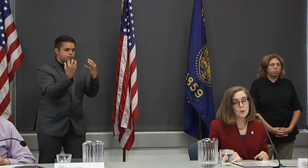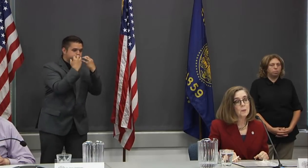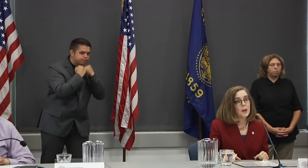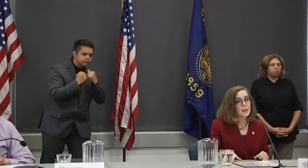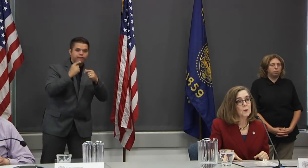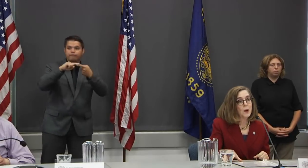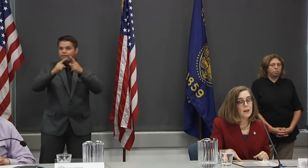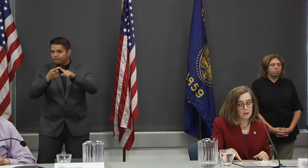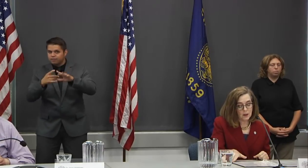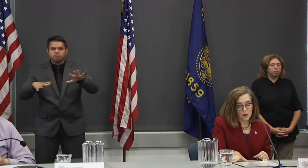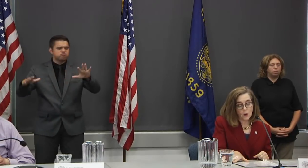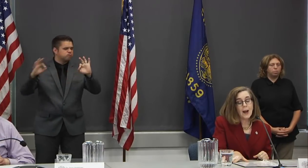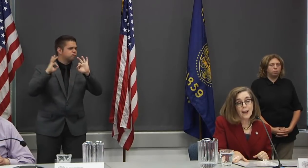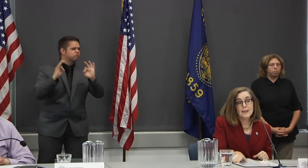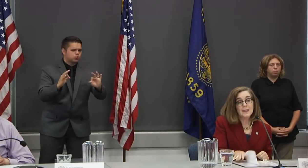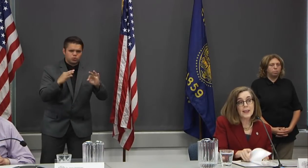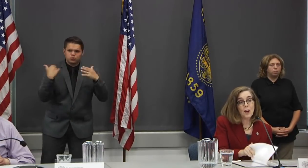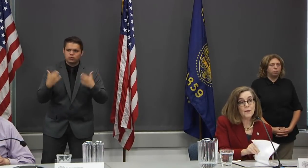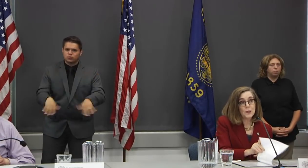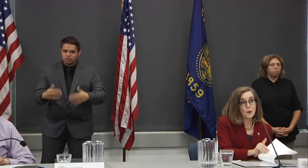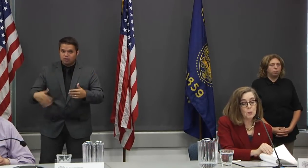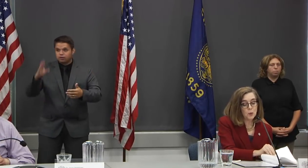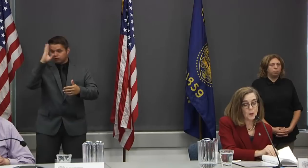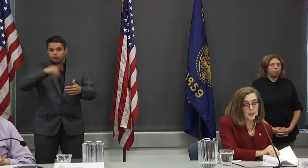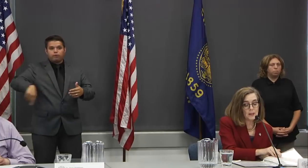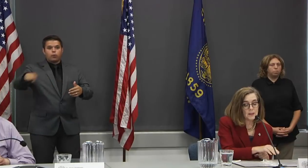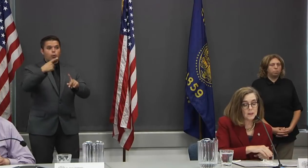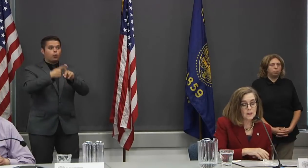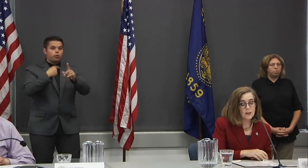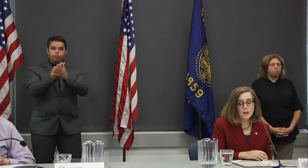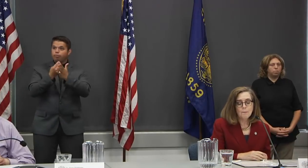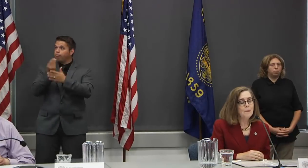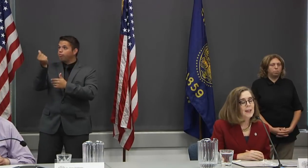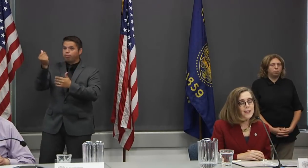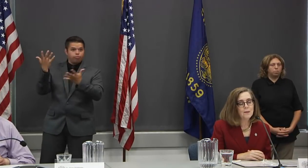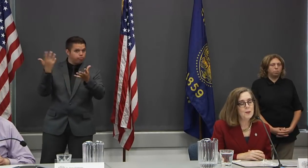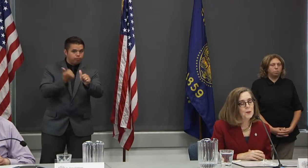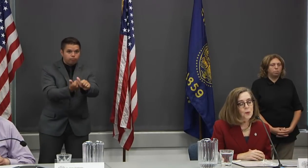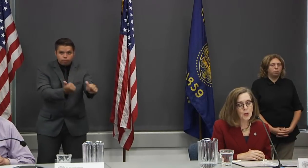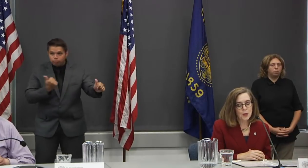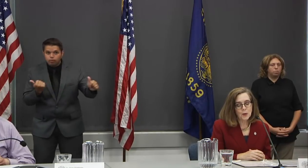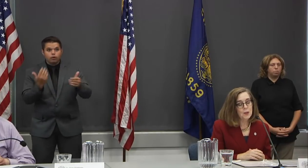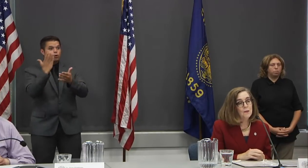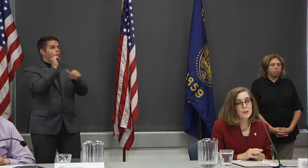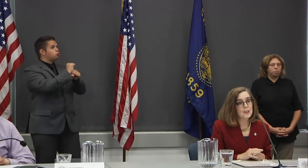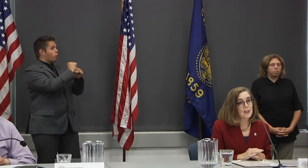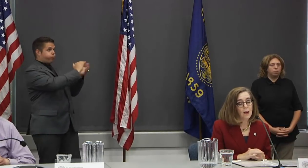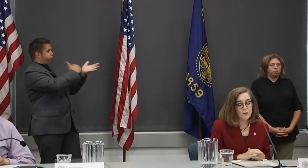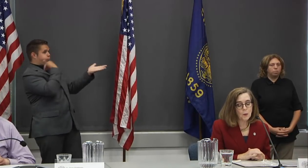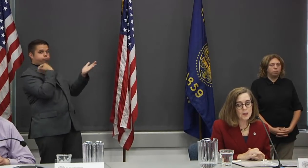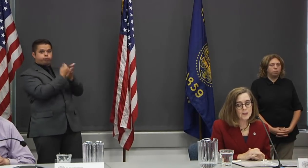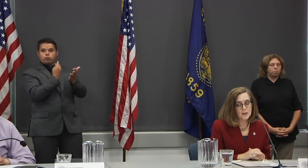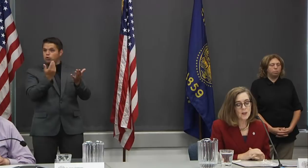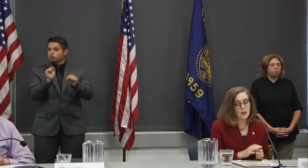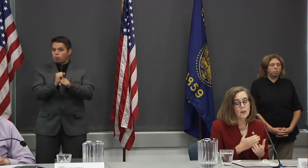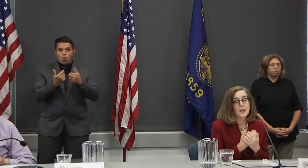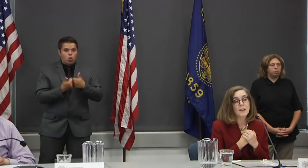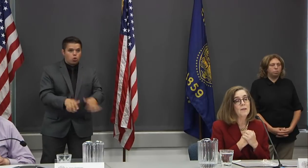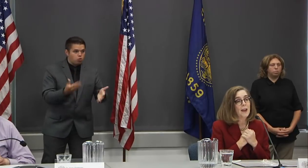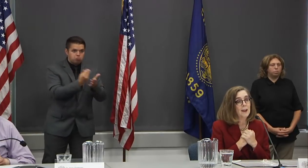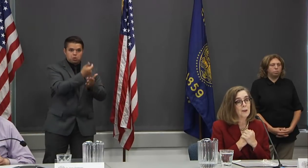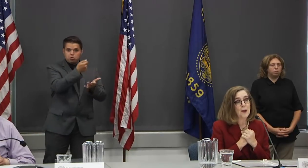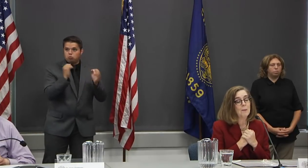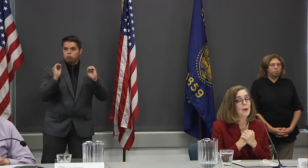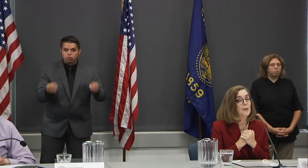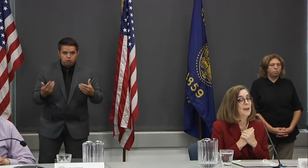you struggled to pay your rent or had to lay off your employees. Many of you couldn't visit loved ones or